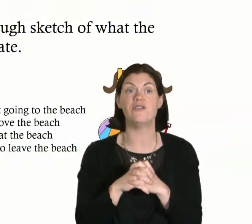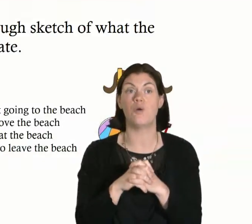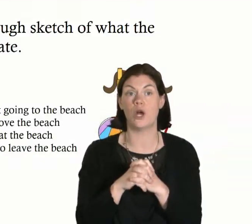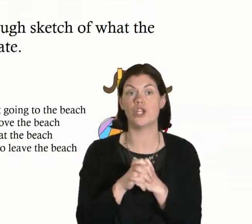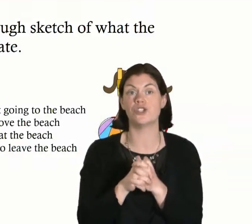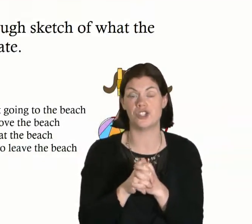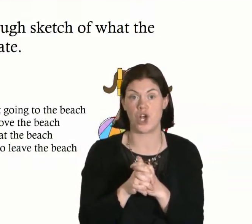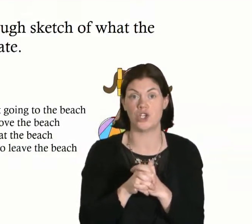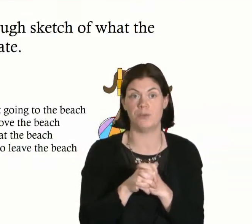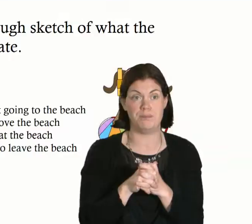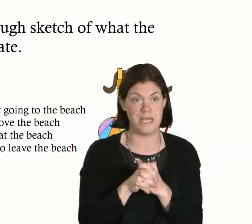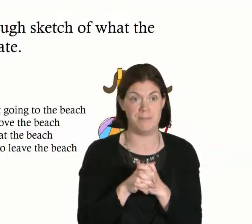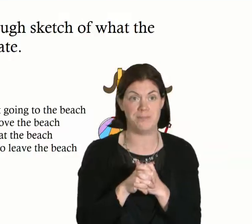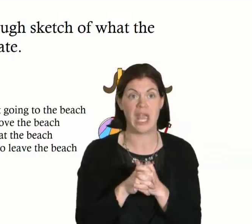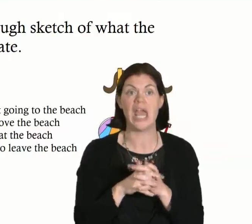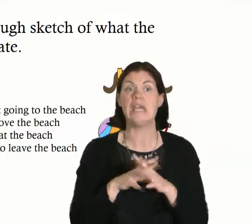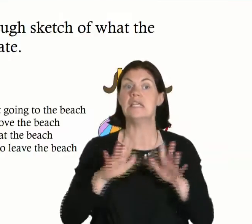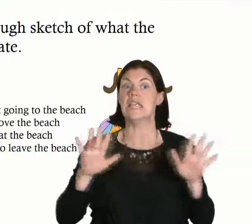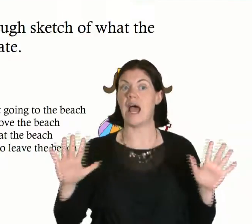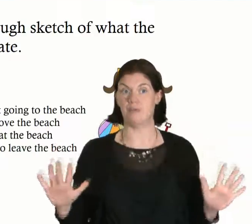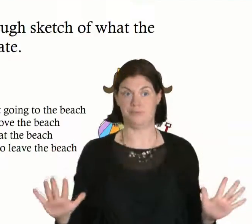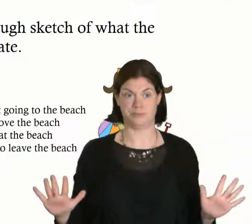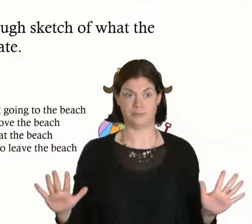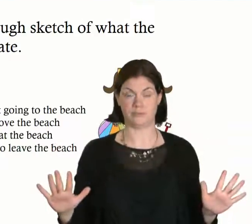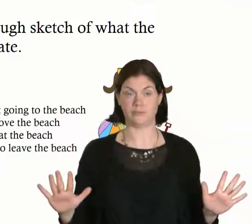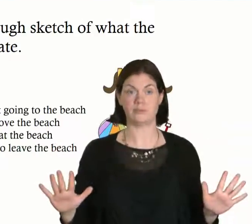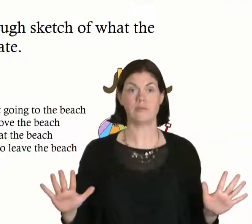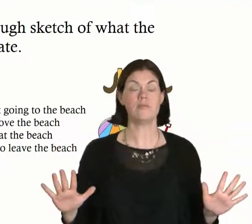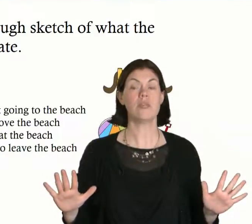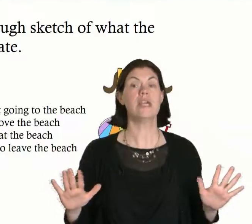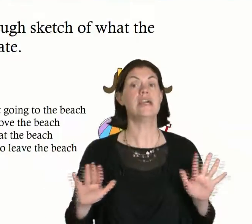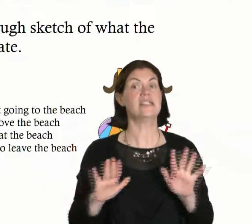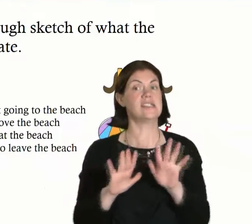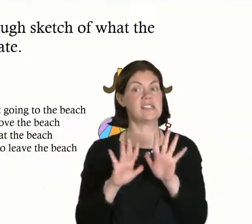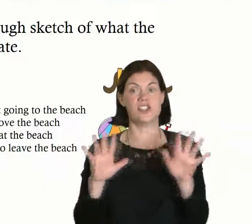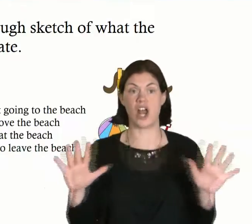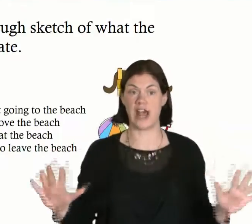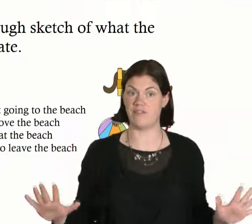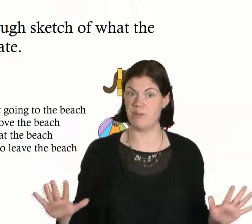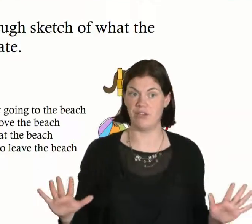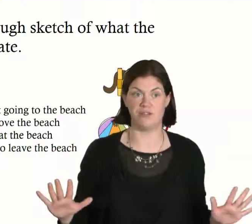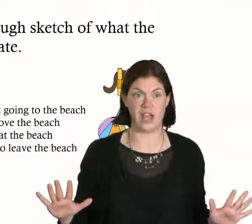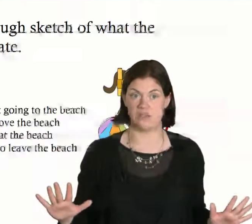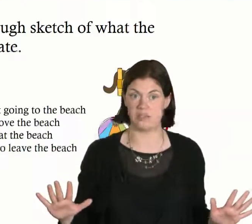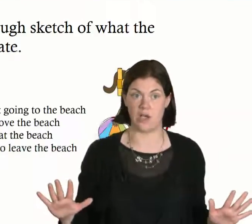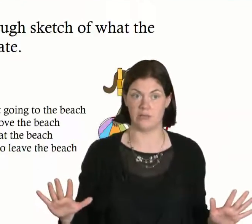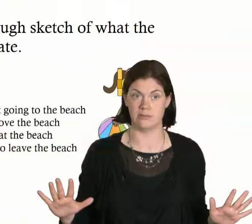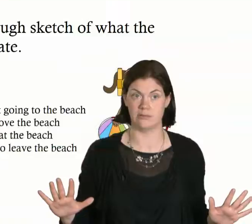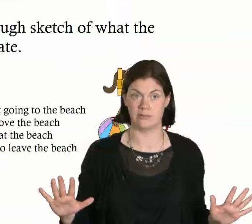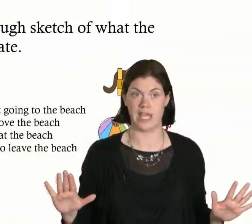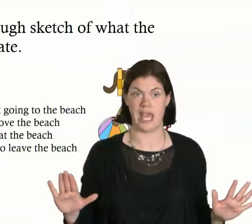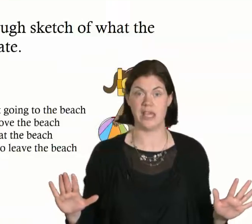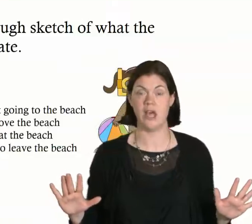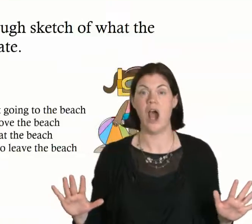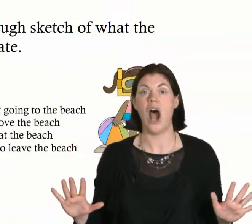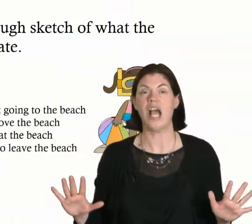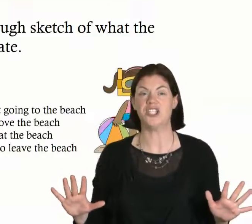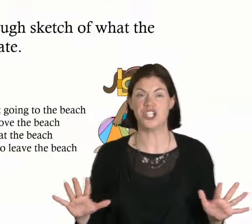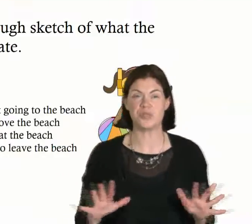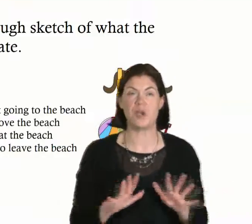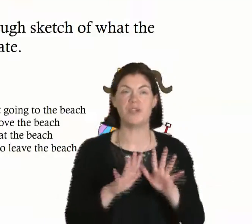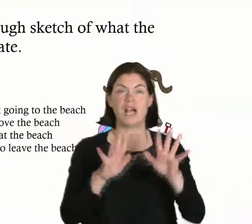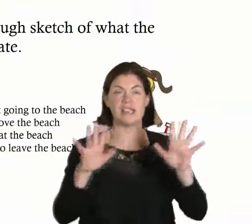idea for your song could be. Now, this does not have to be your final song, okay?